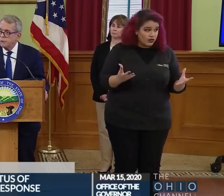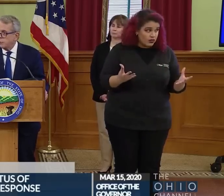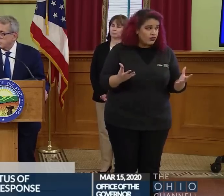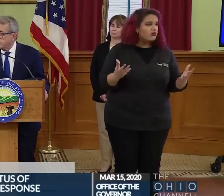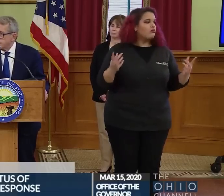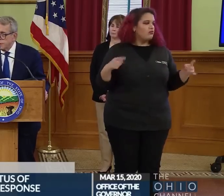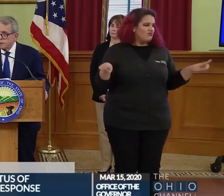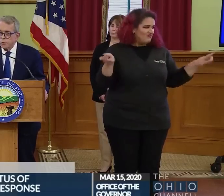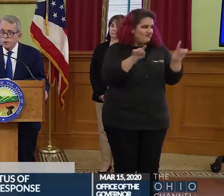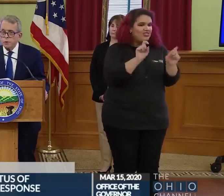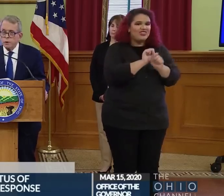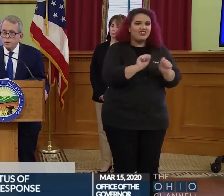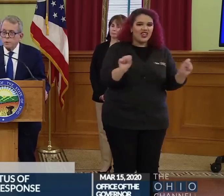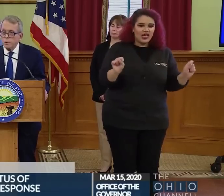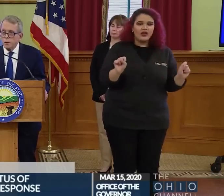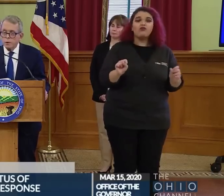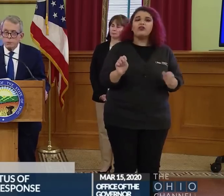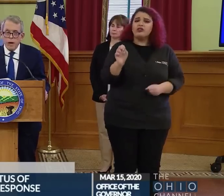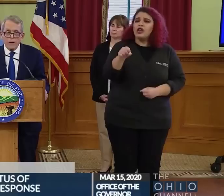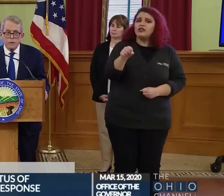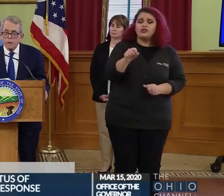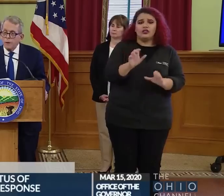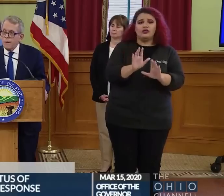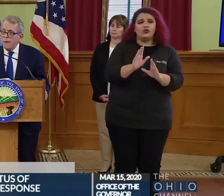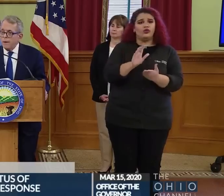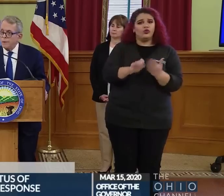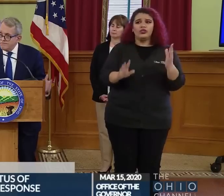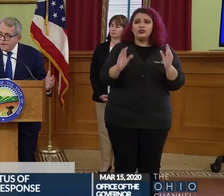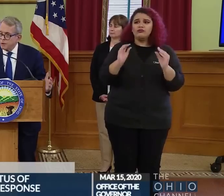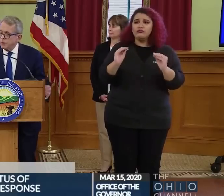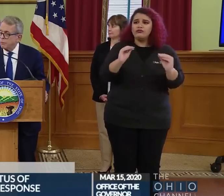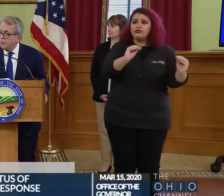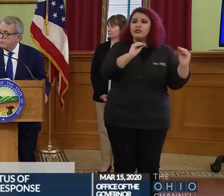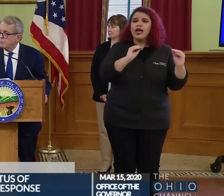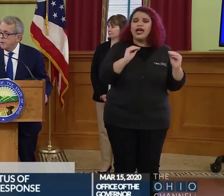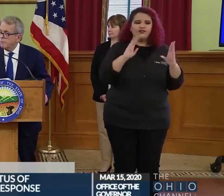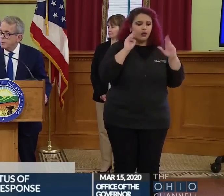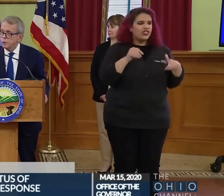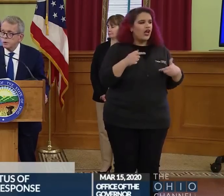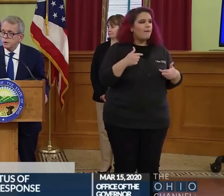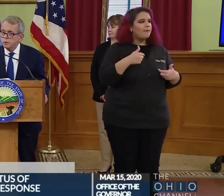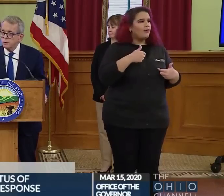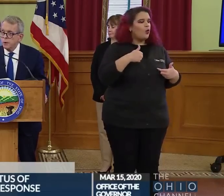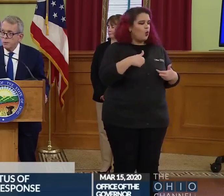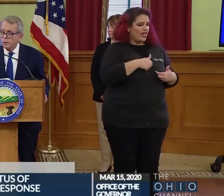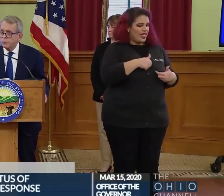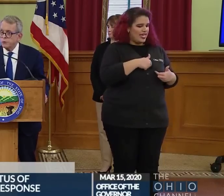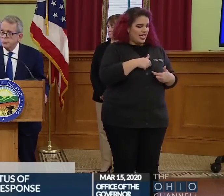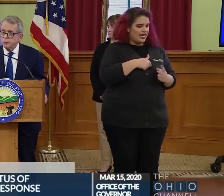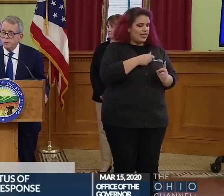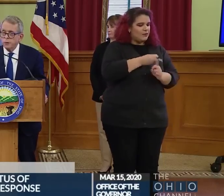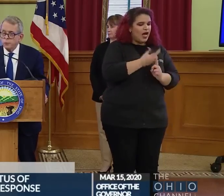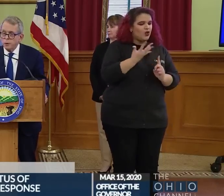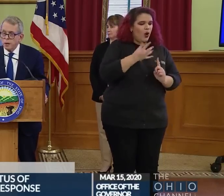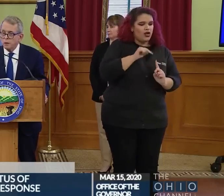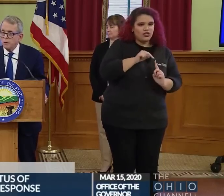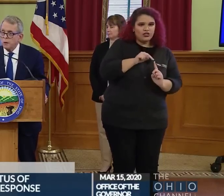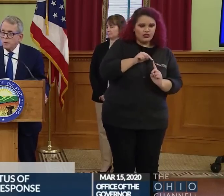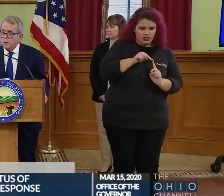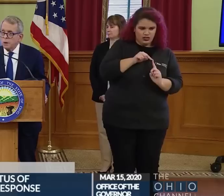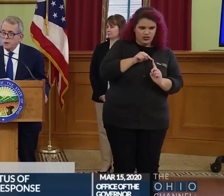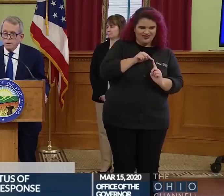stay focused on the things that we can impact, and that's going to be my focus. And so, but I want to assure people that we're not